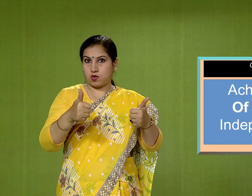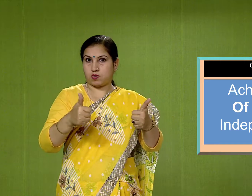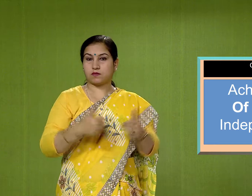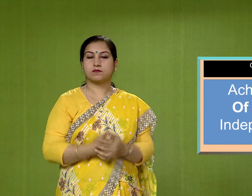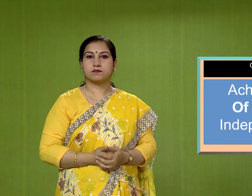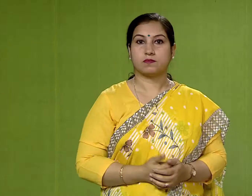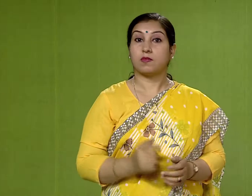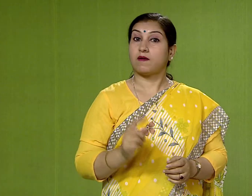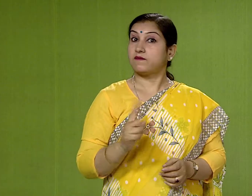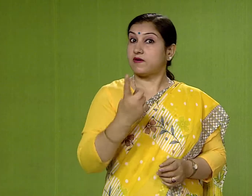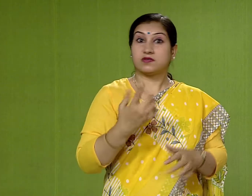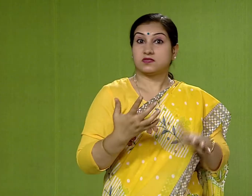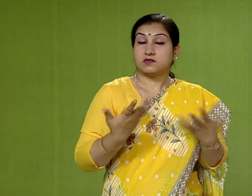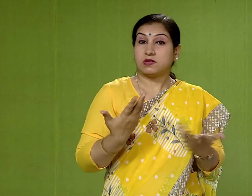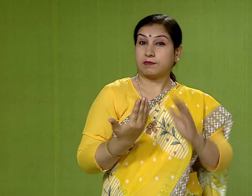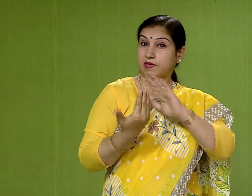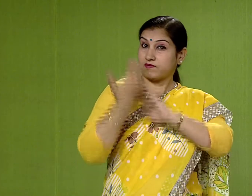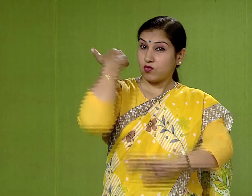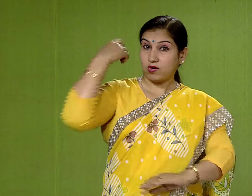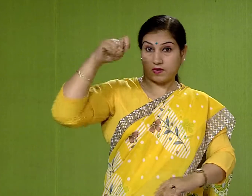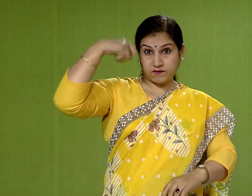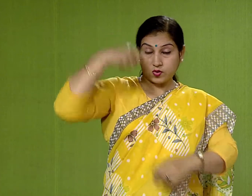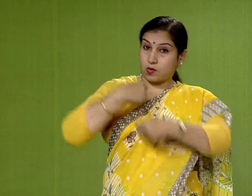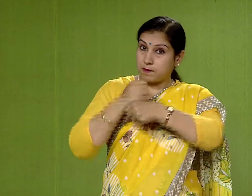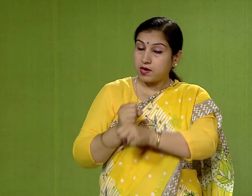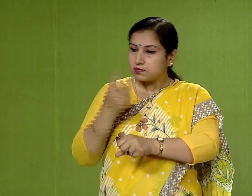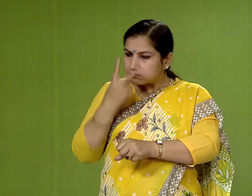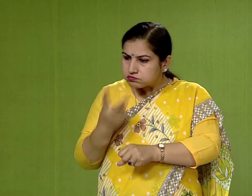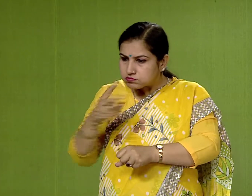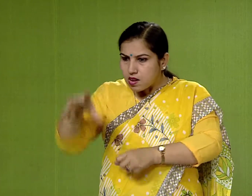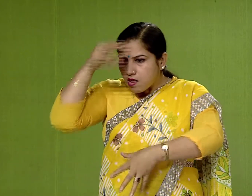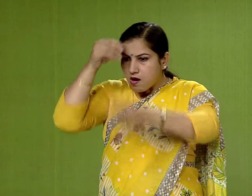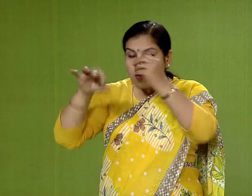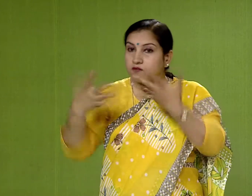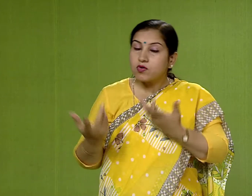Let us first revise what we had learned in our previous video.